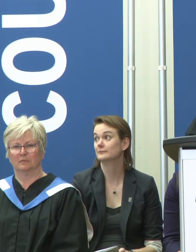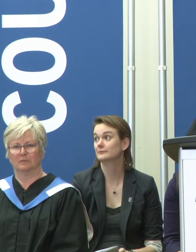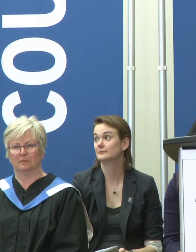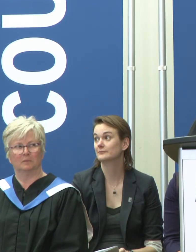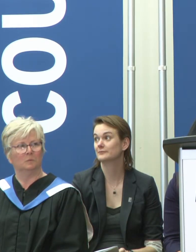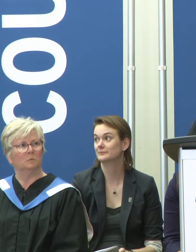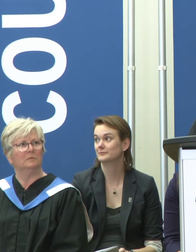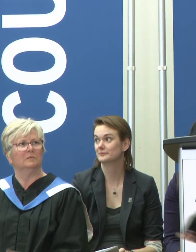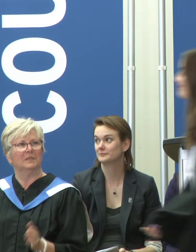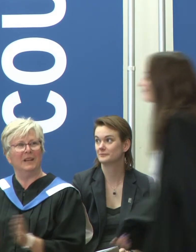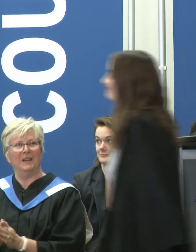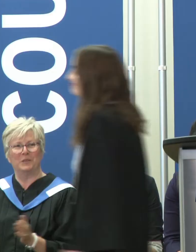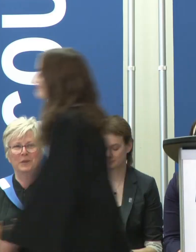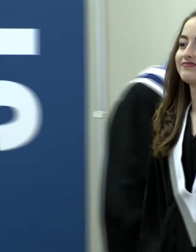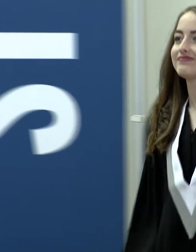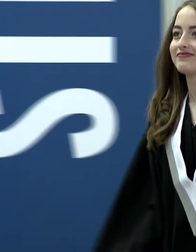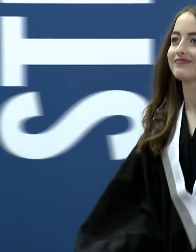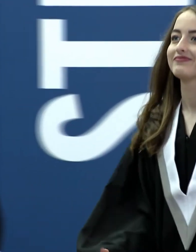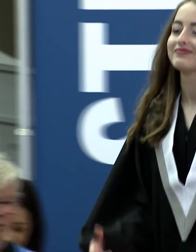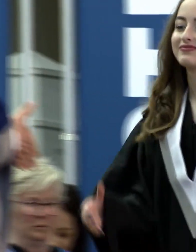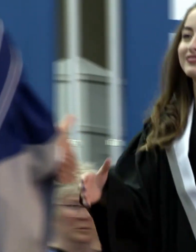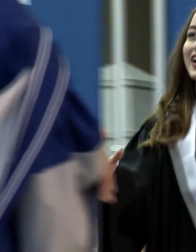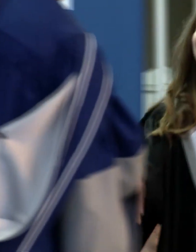Elizabeth Gorham.